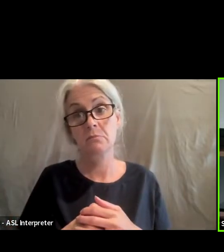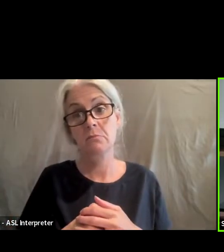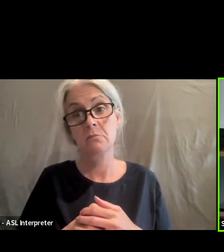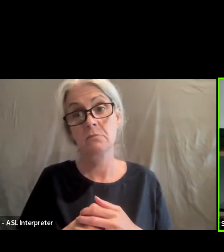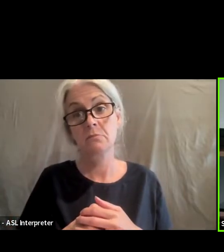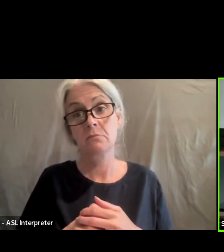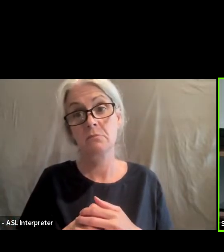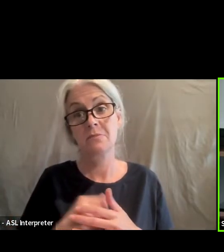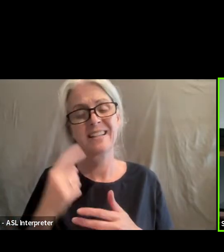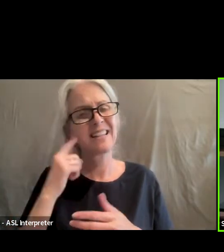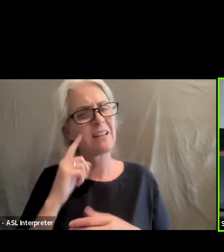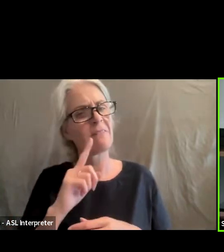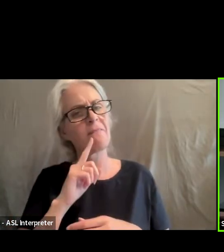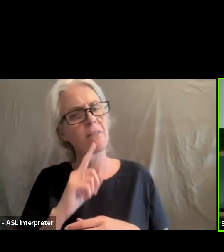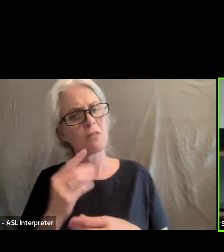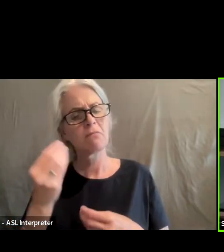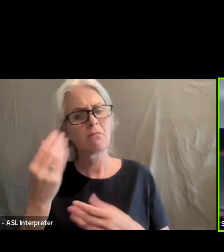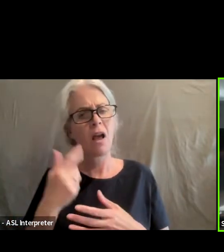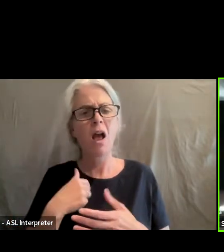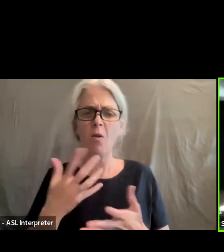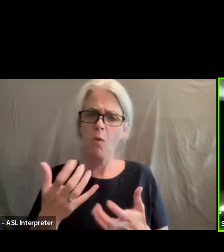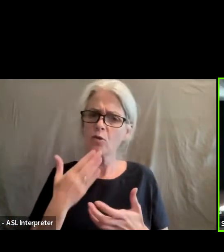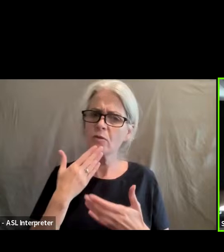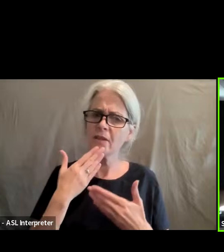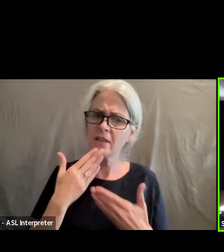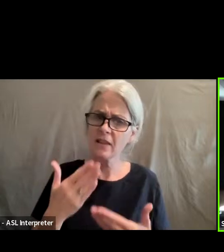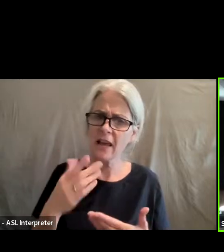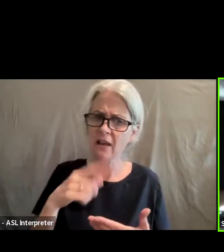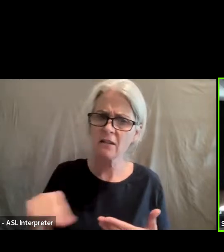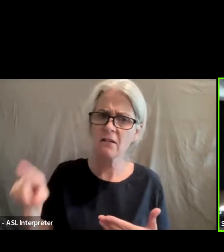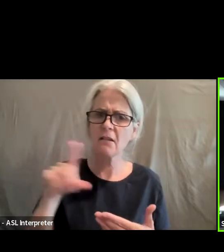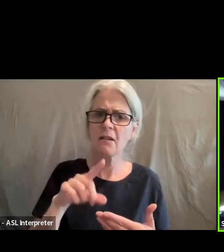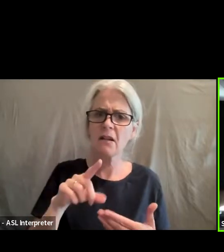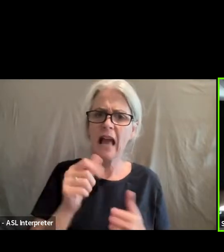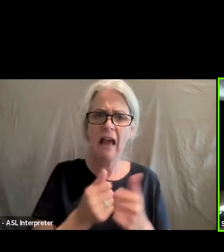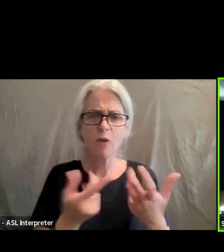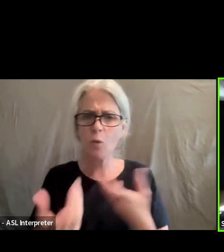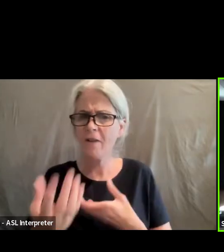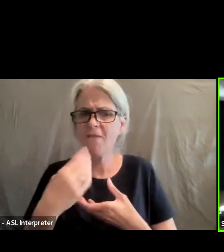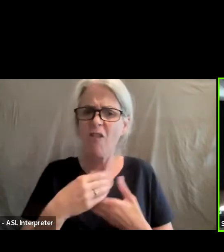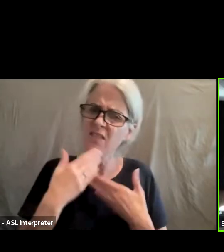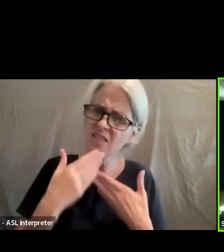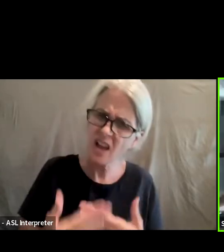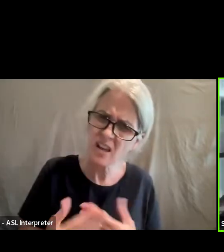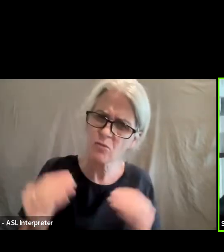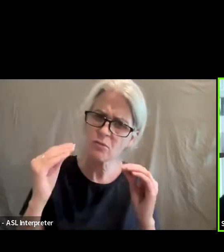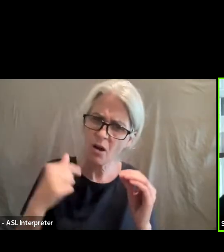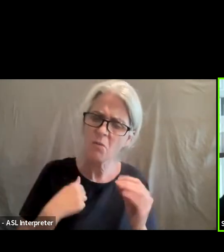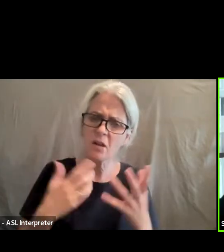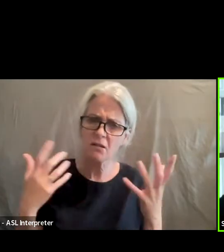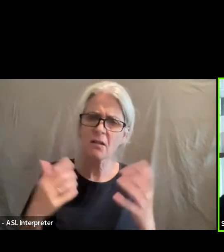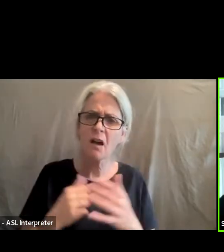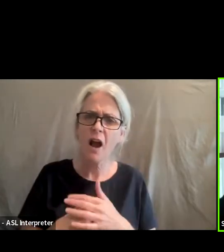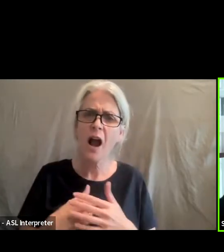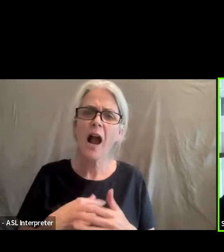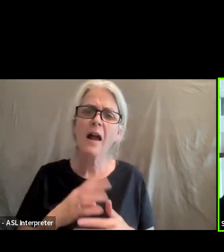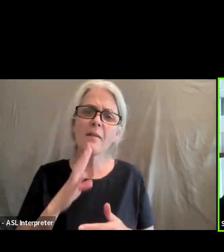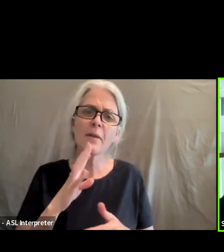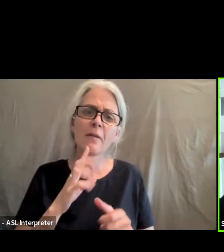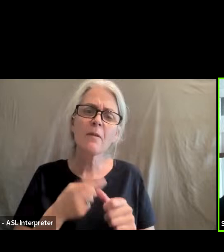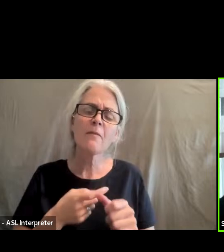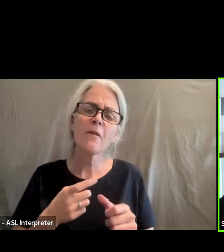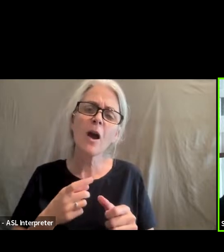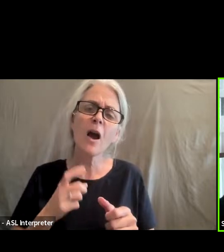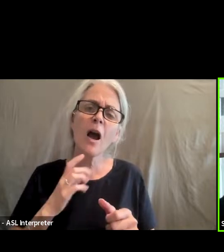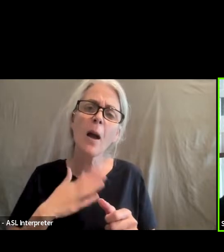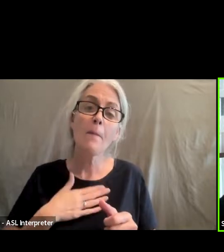I think this is very informative. So I want to thank you, everybody involved. I speaking from